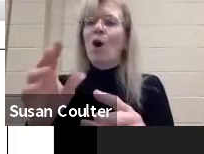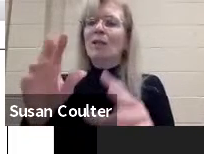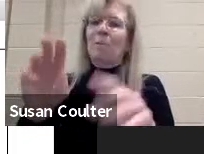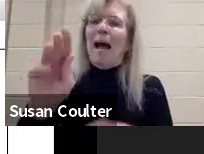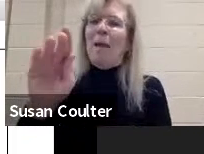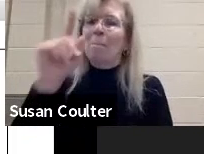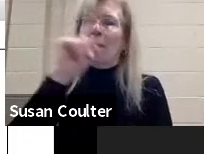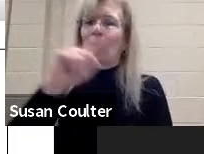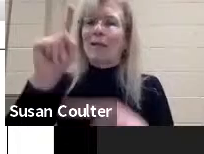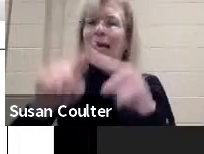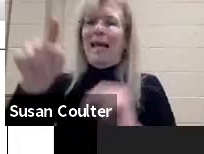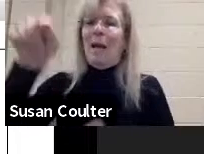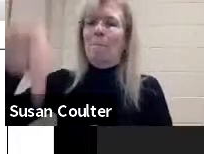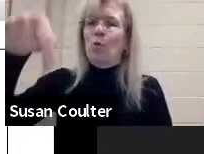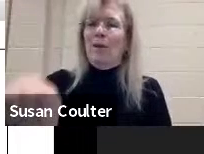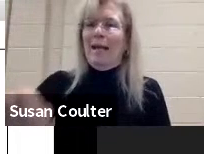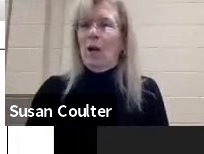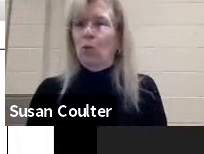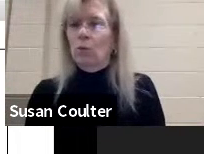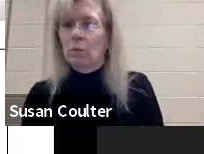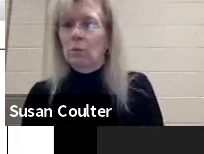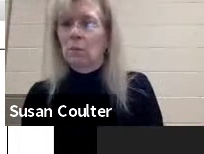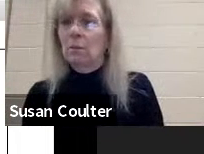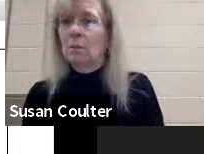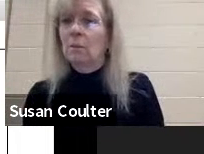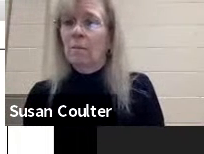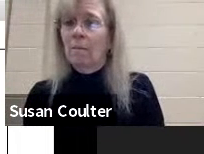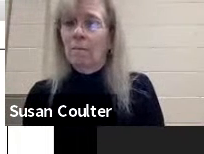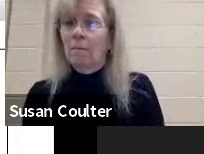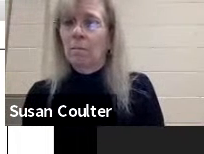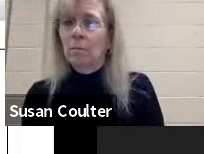I lost my mouse. I can't move down.